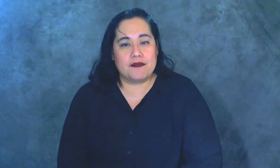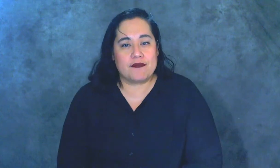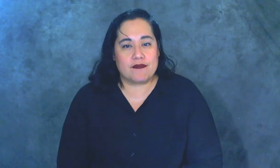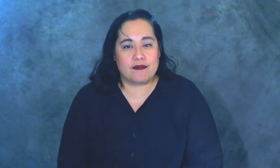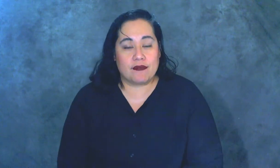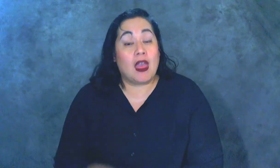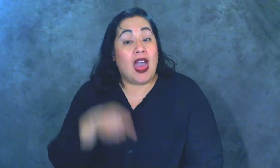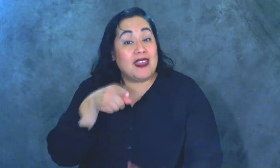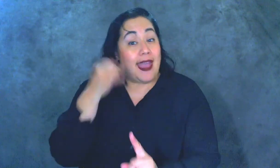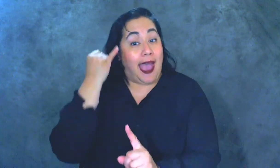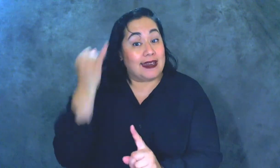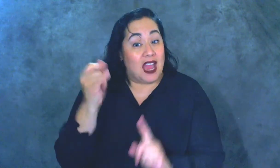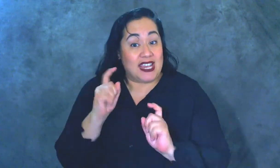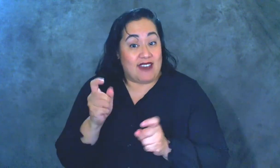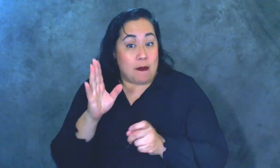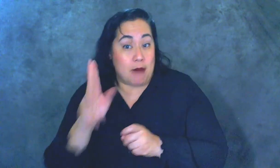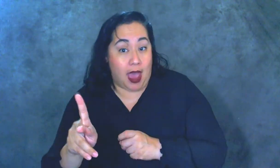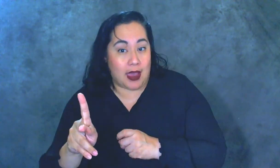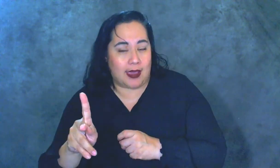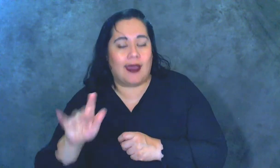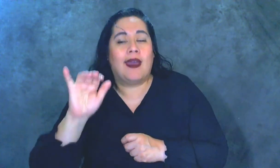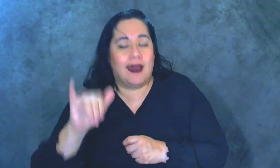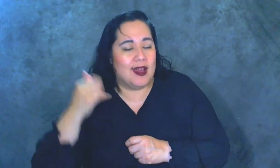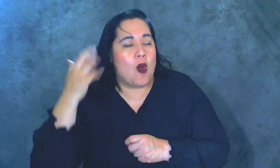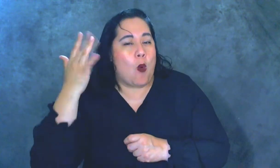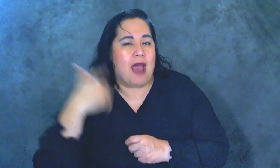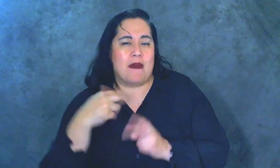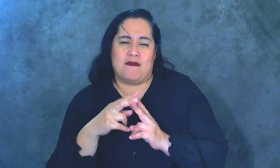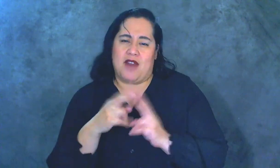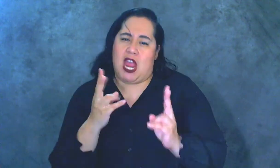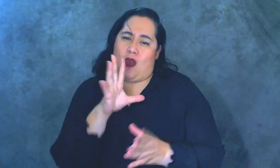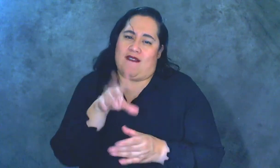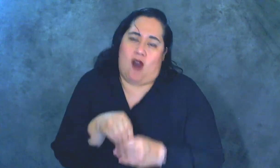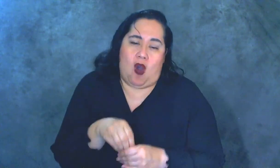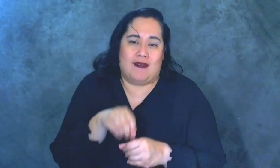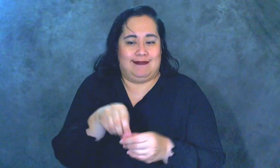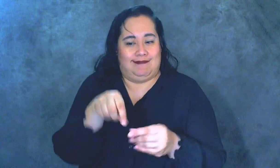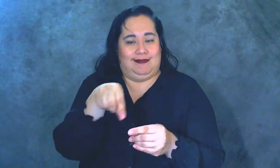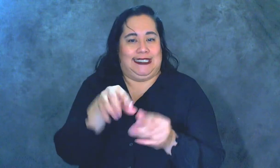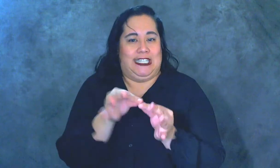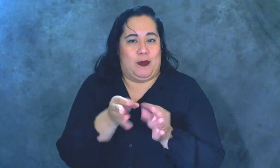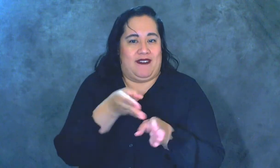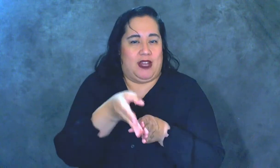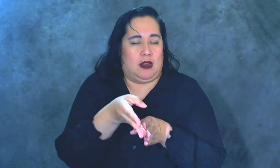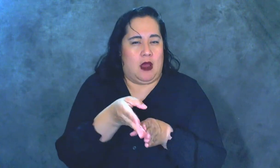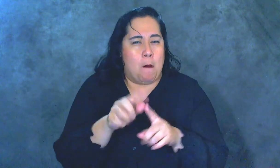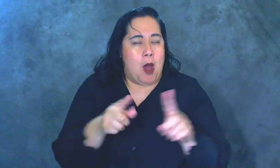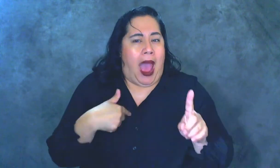The idea of giving back is why I have been very involved in the interpreting field. But what I didn't know about